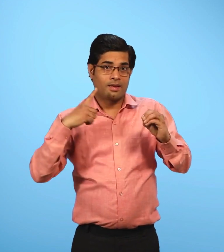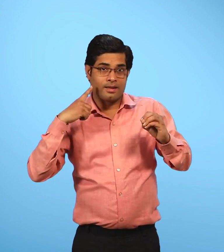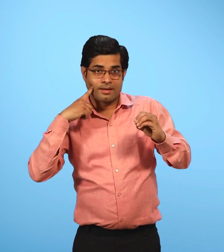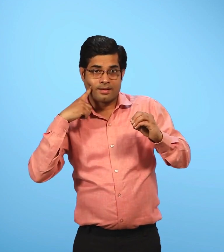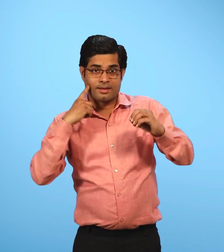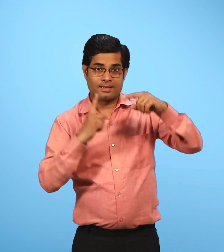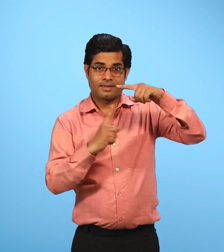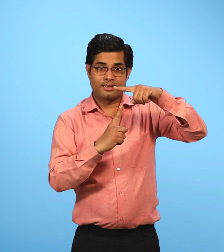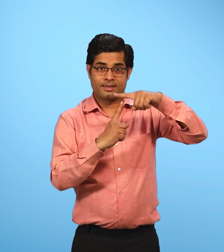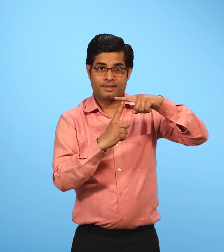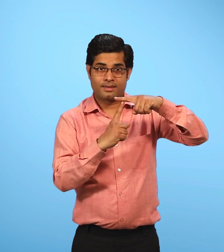Inhabited.